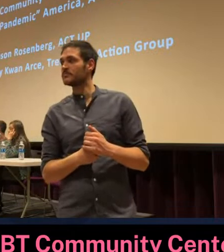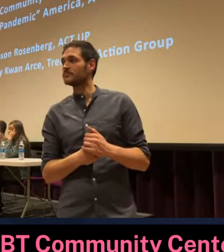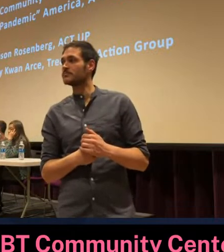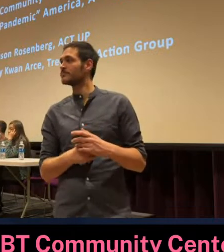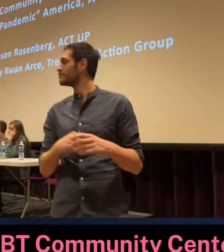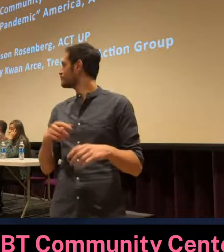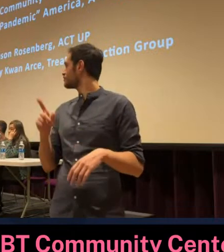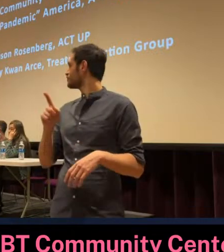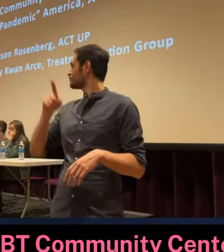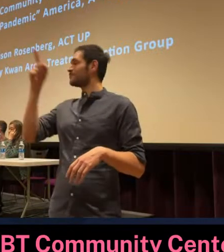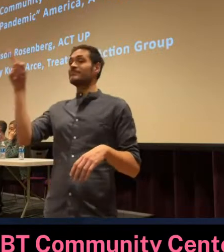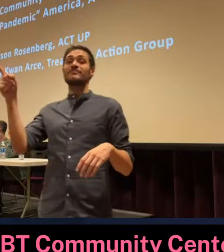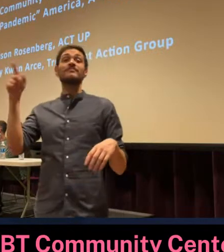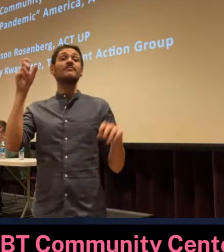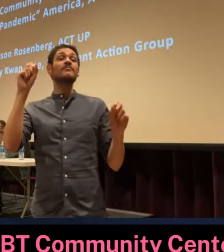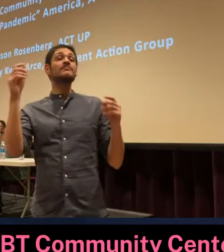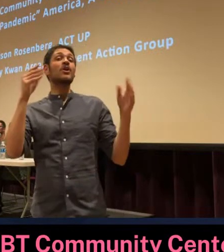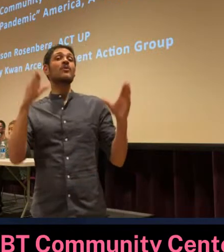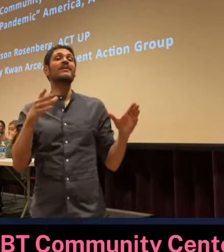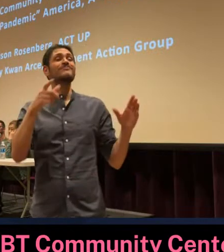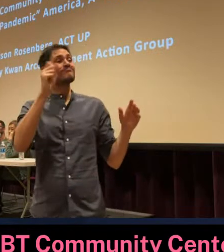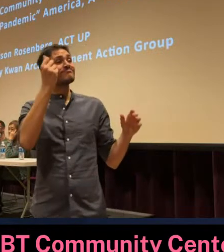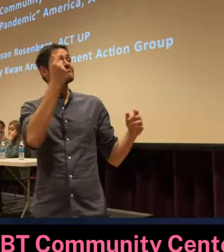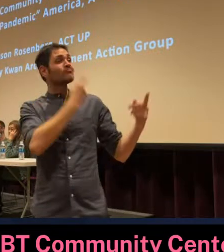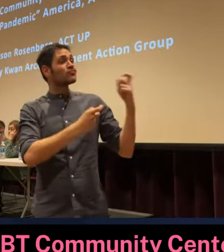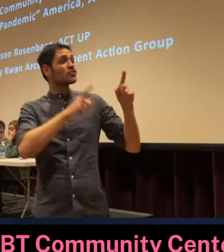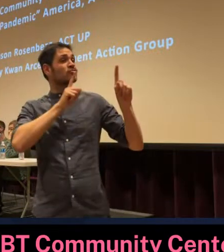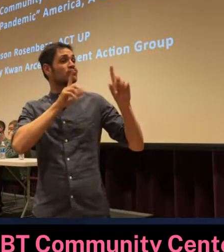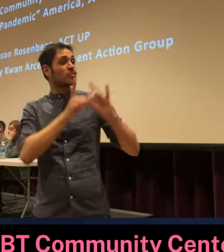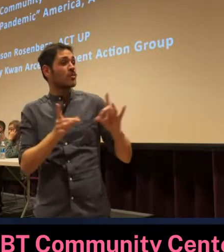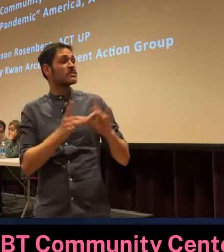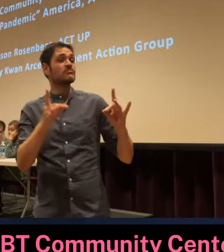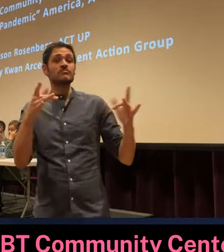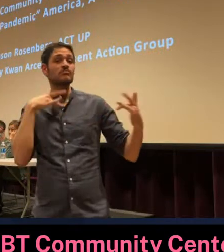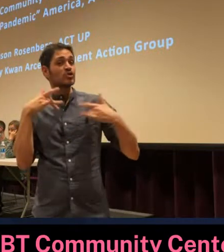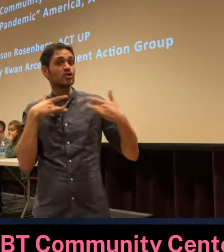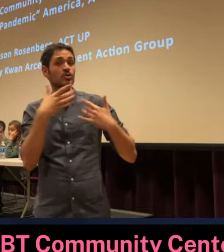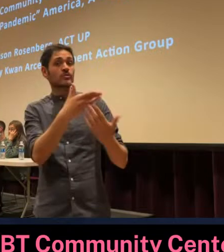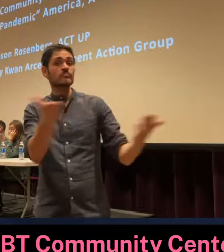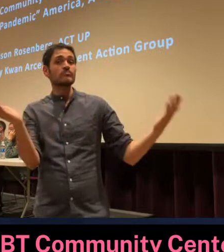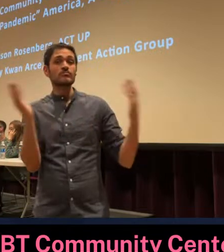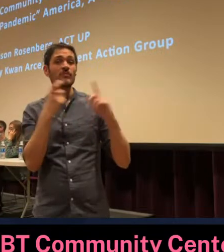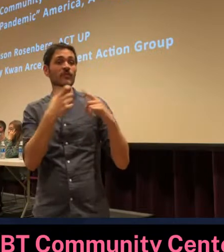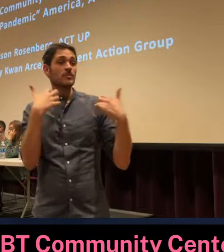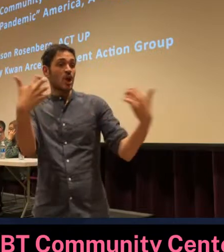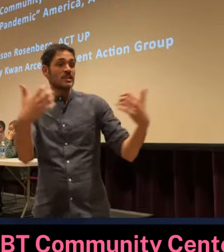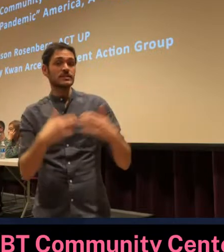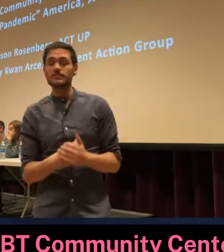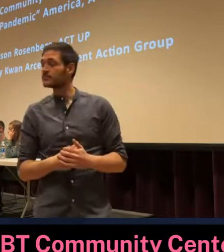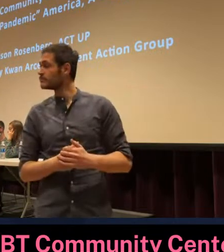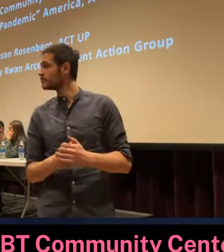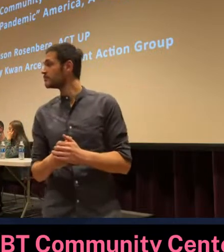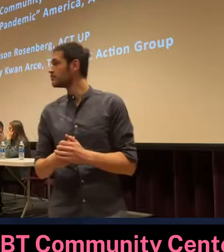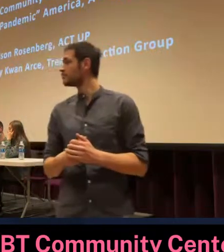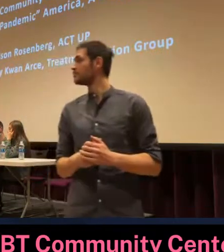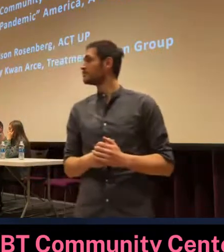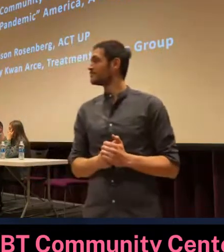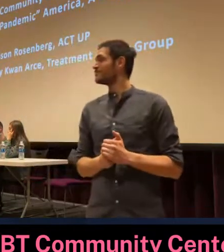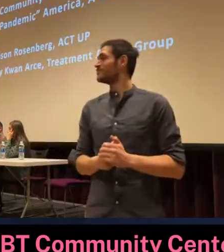Any questions, comments, concerns anyone wants to bring up? Sure.